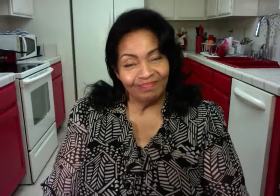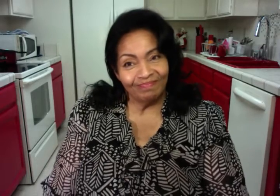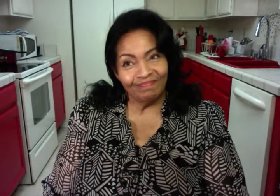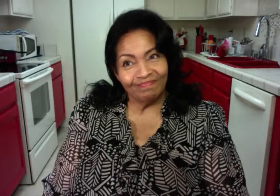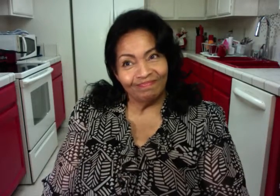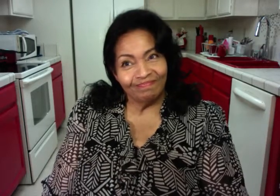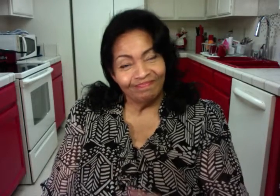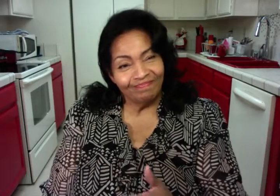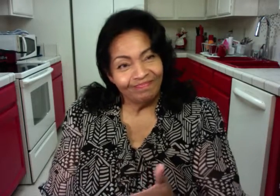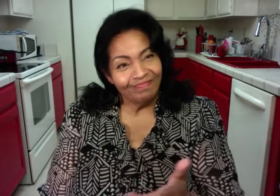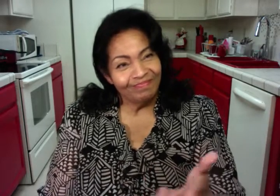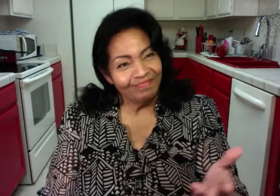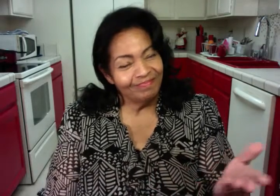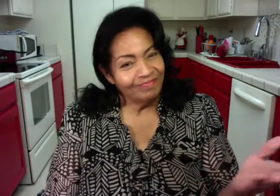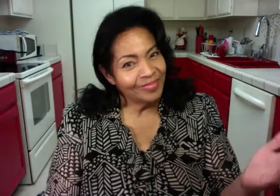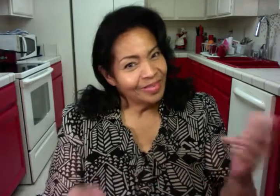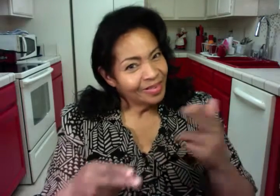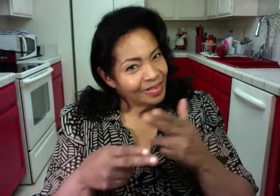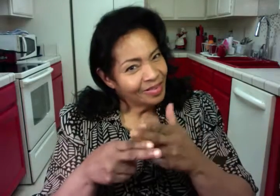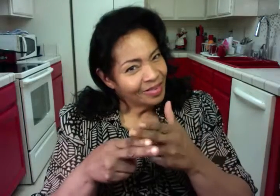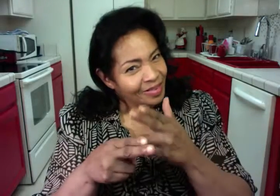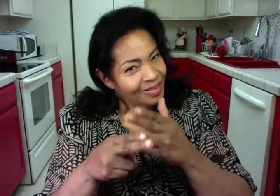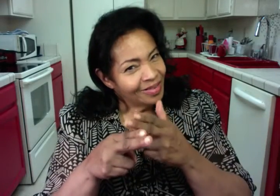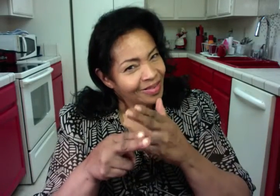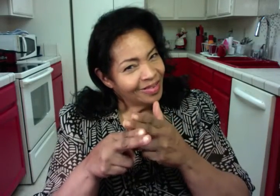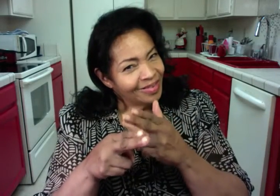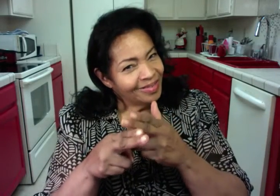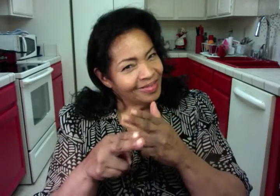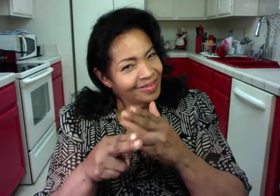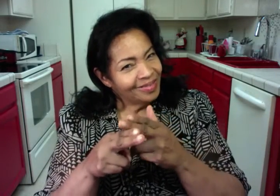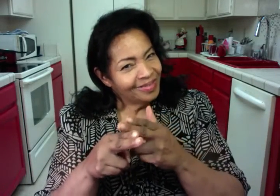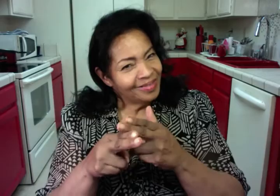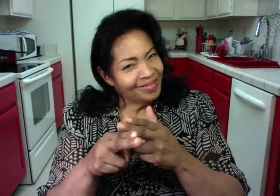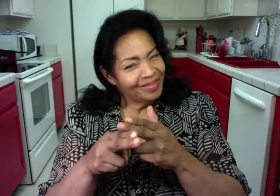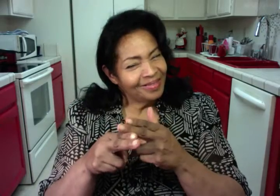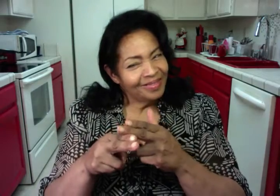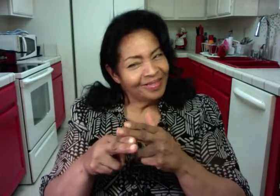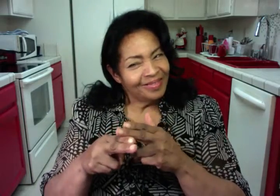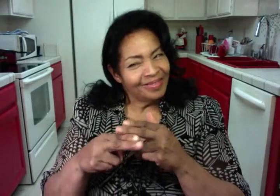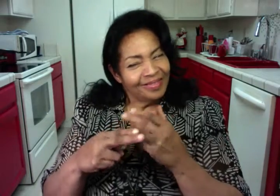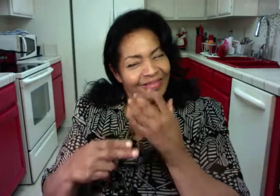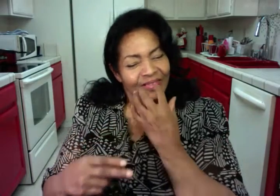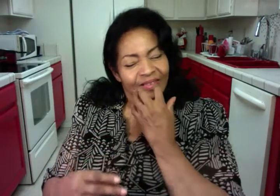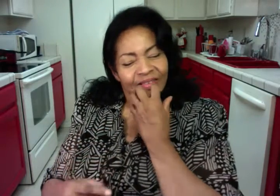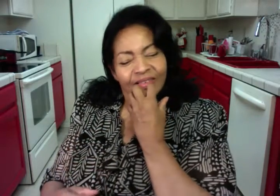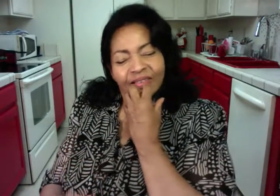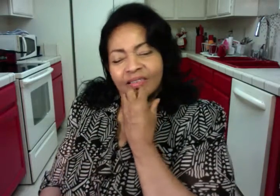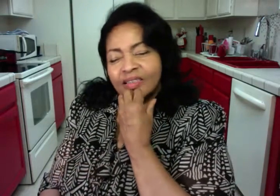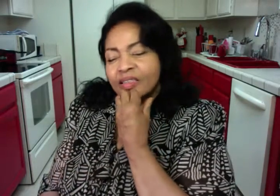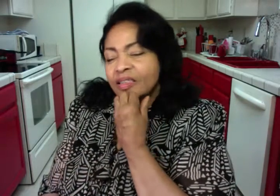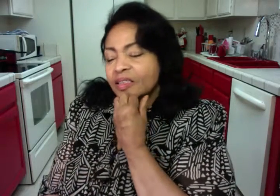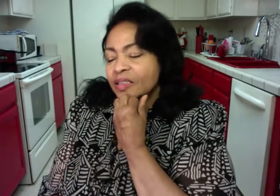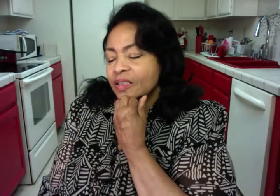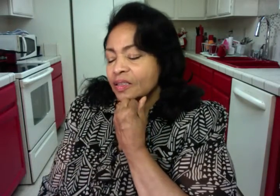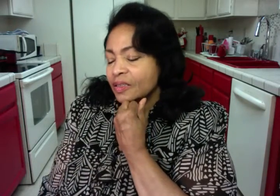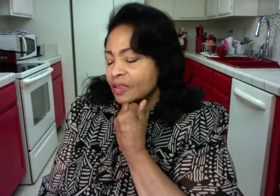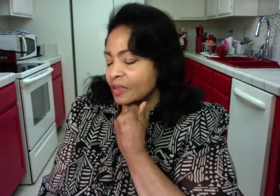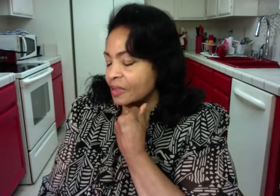There is a name that is so precious,